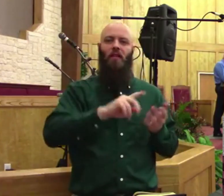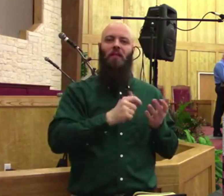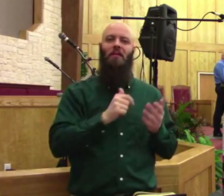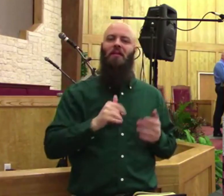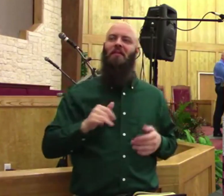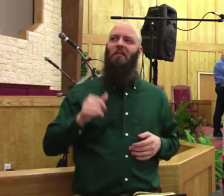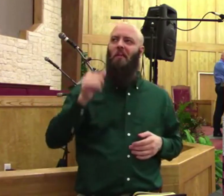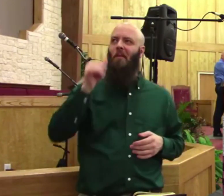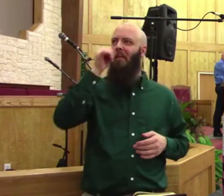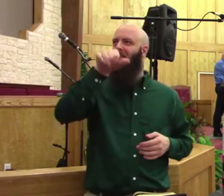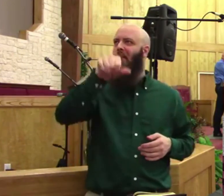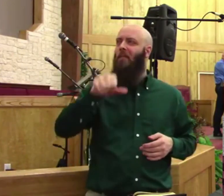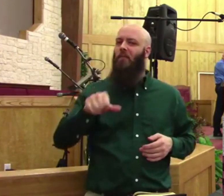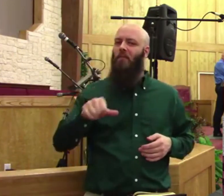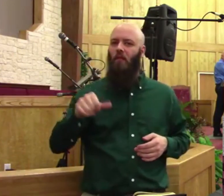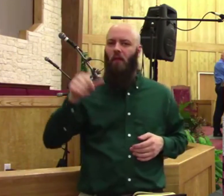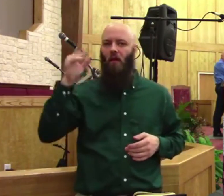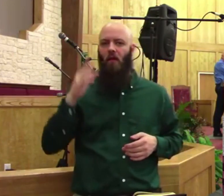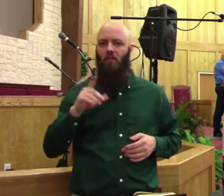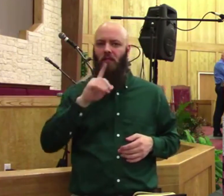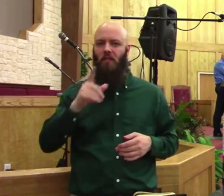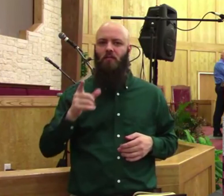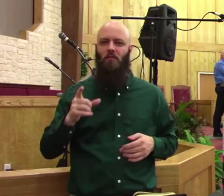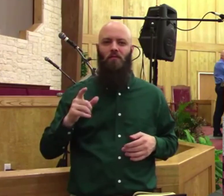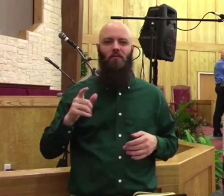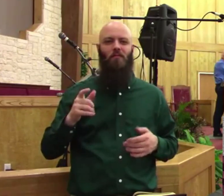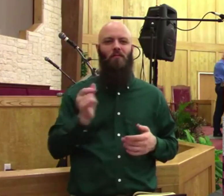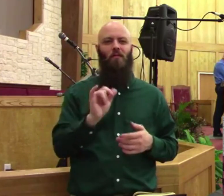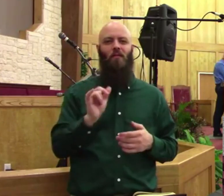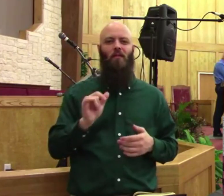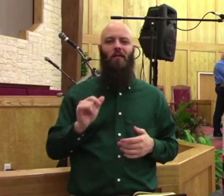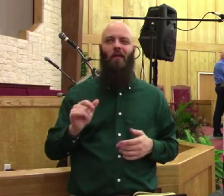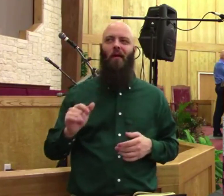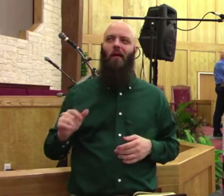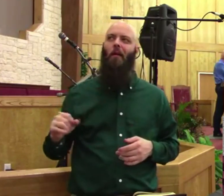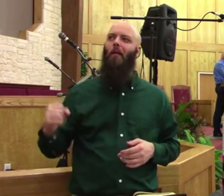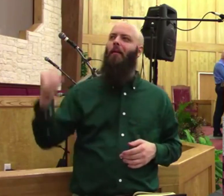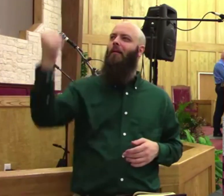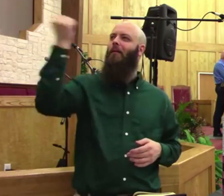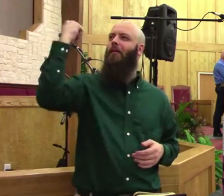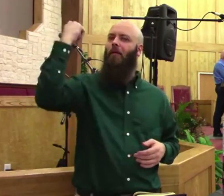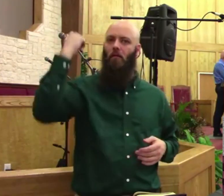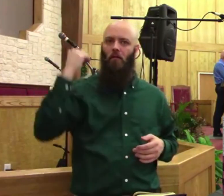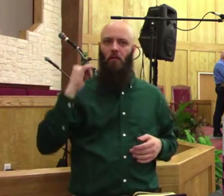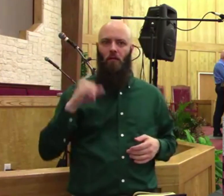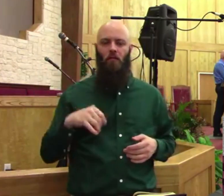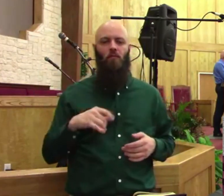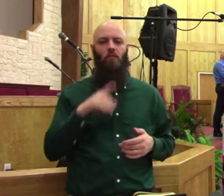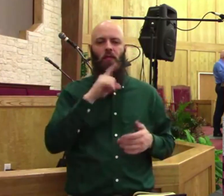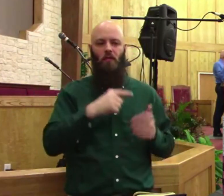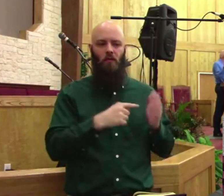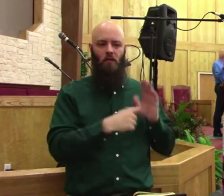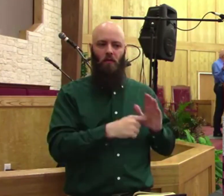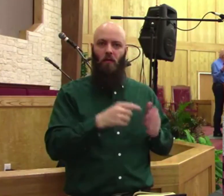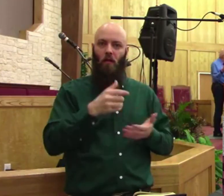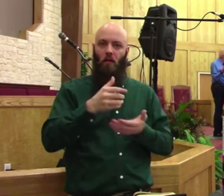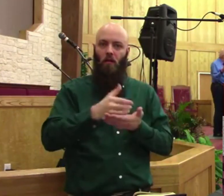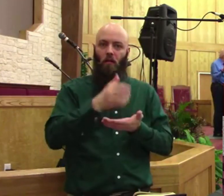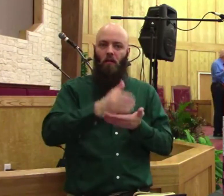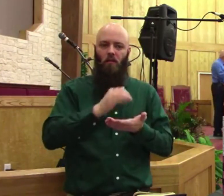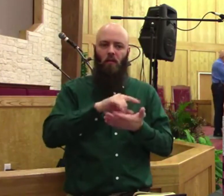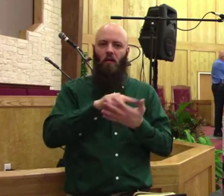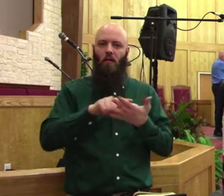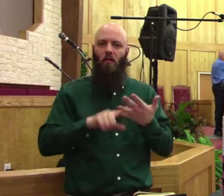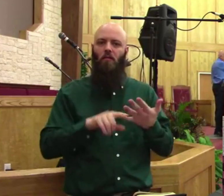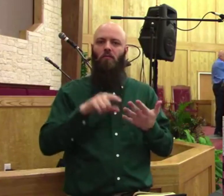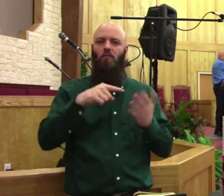nose. These vessels represent the presence and the power of God. They have been